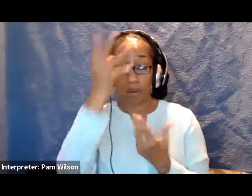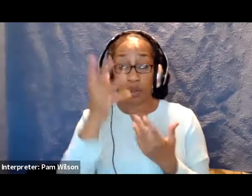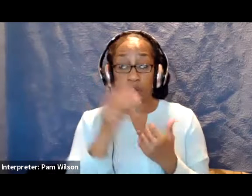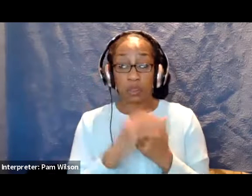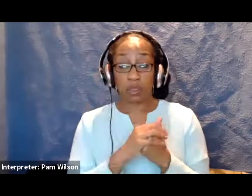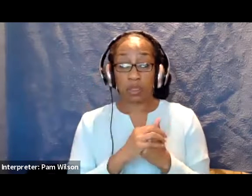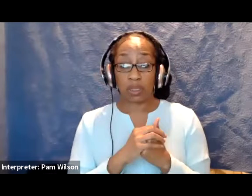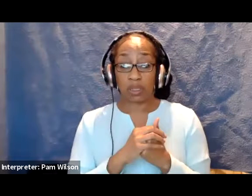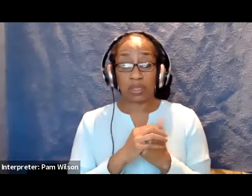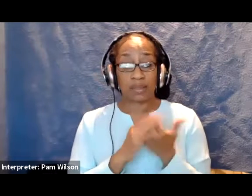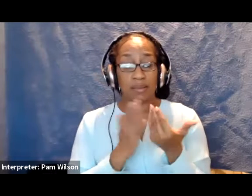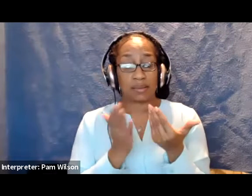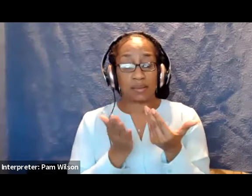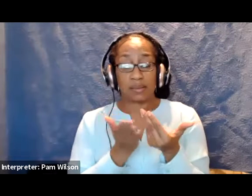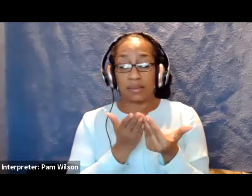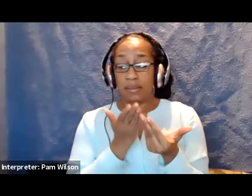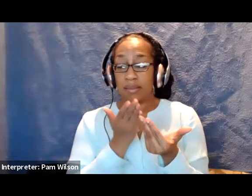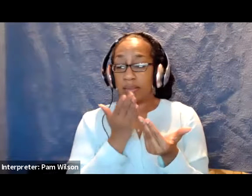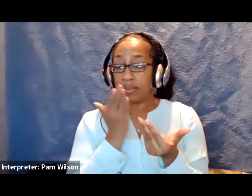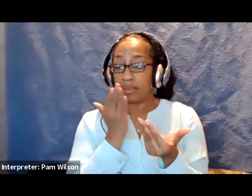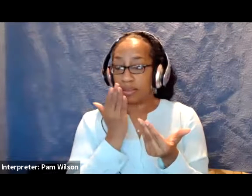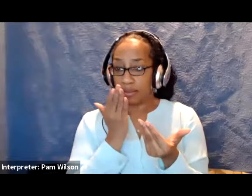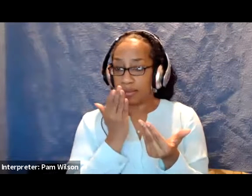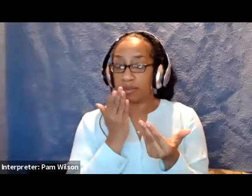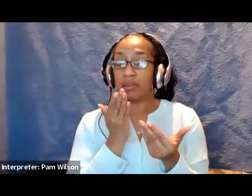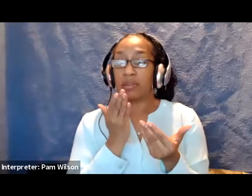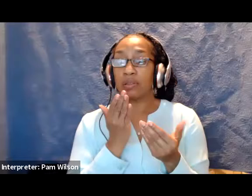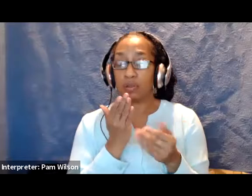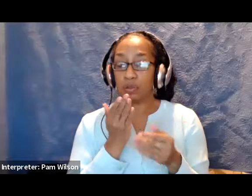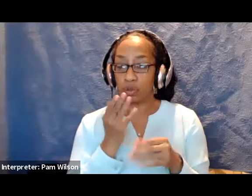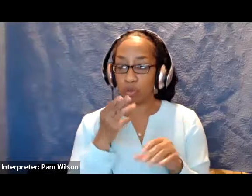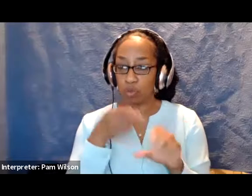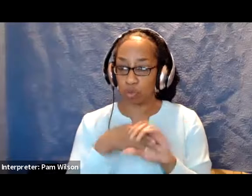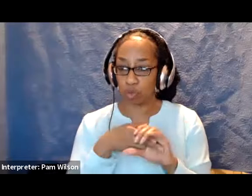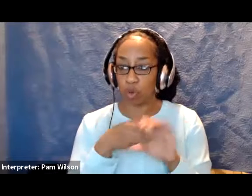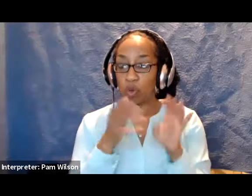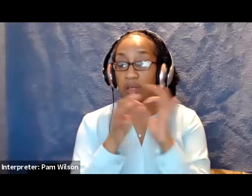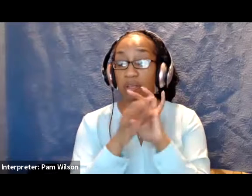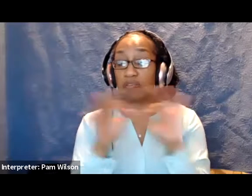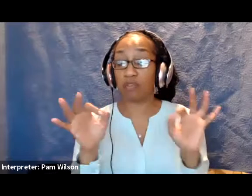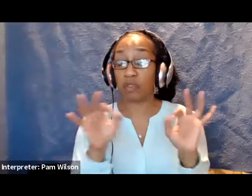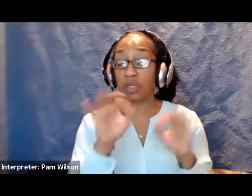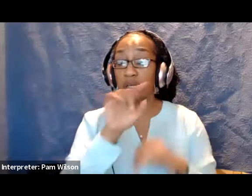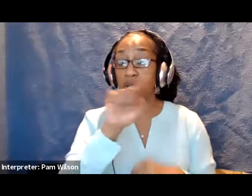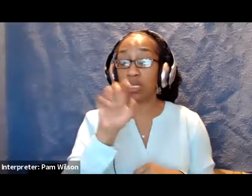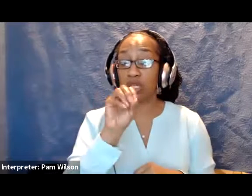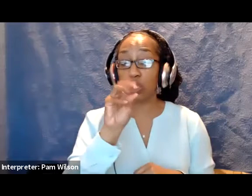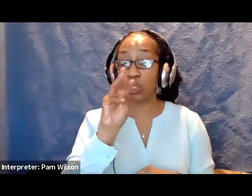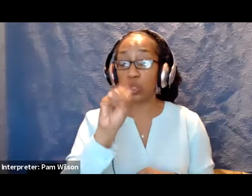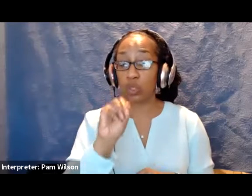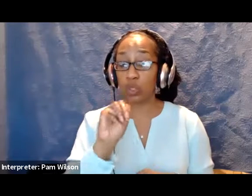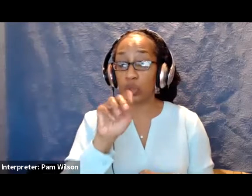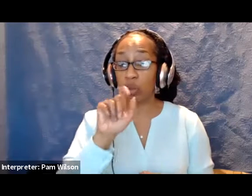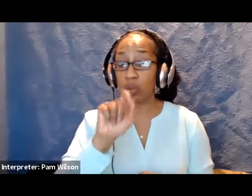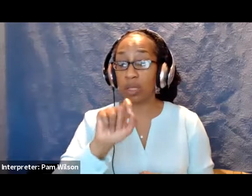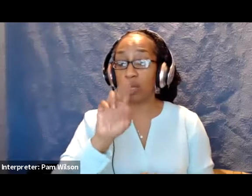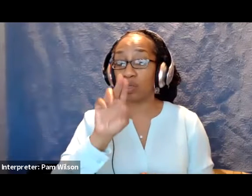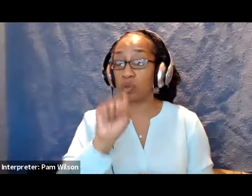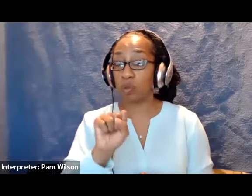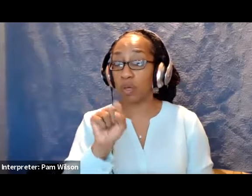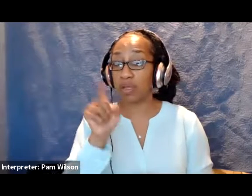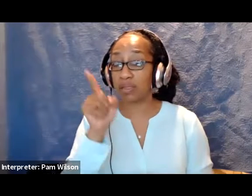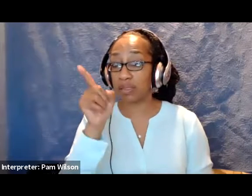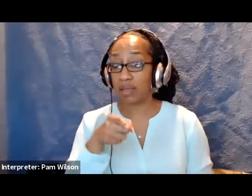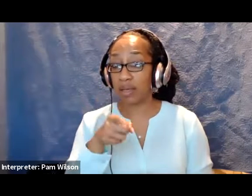it's very easy to sign up for free. You just go to Zoom US sign up, enter your email